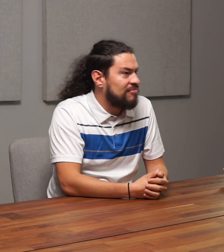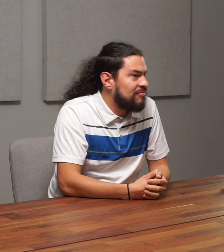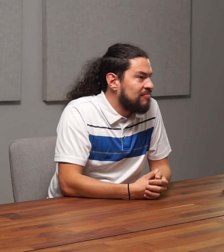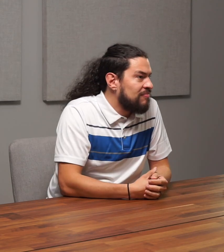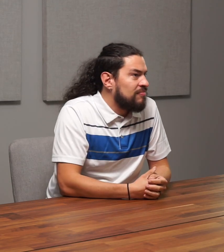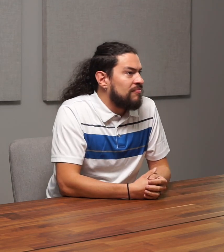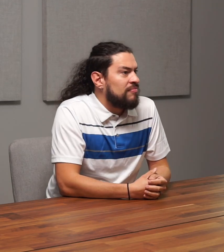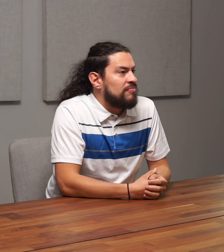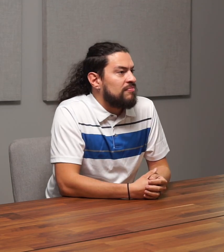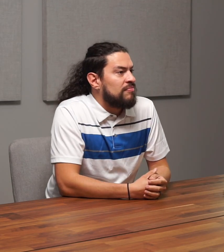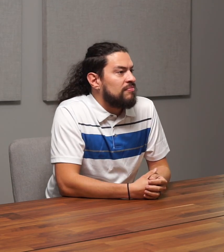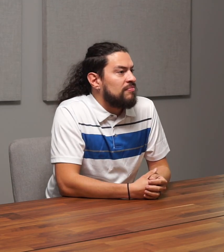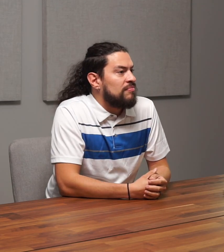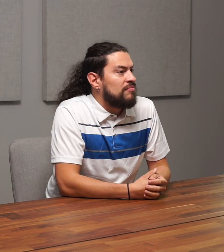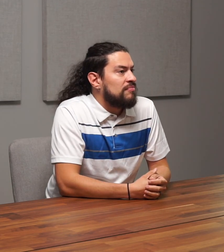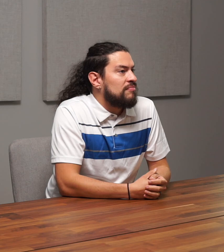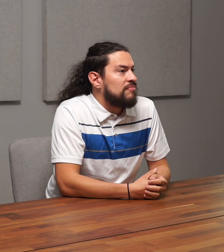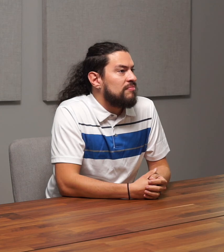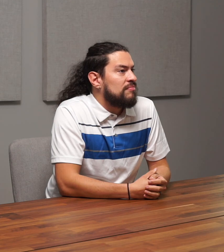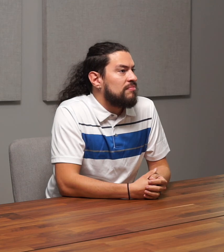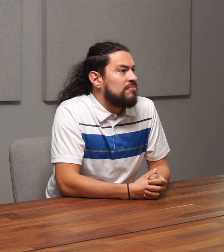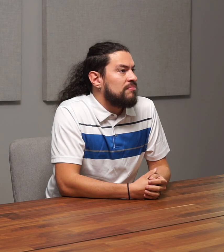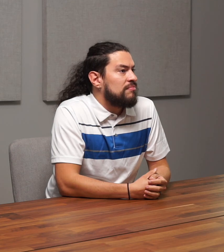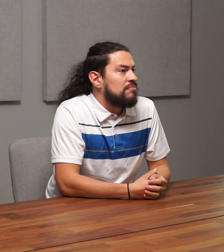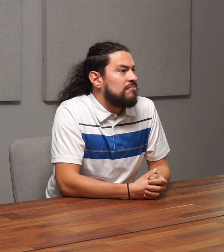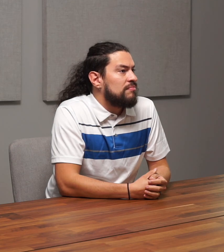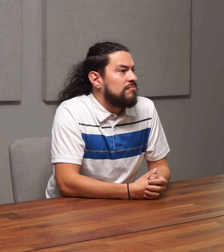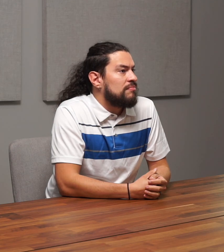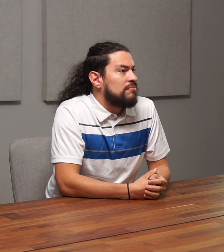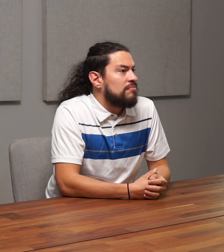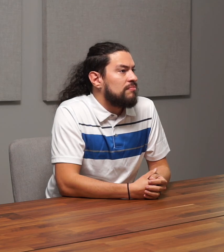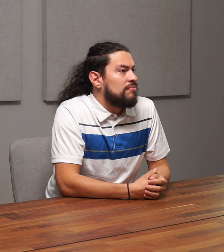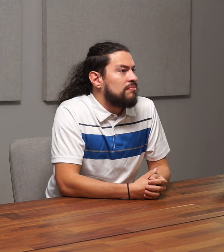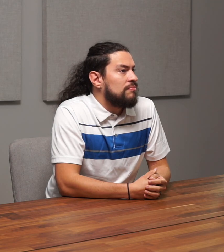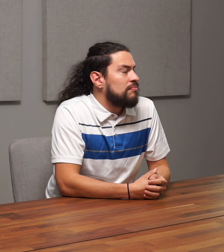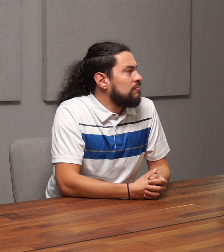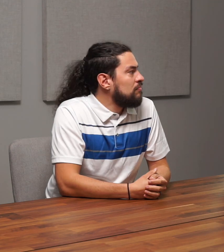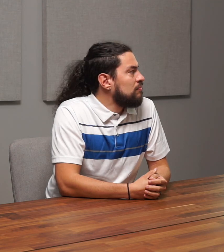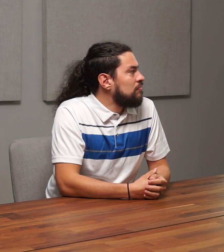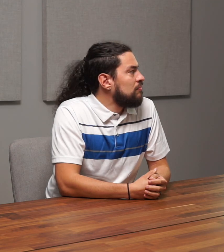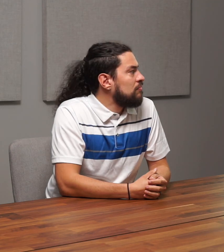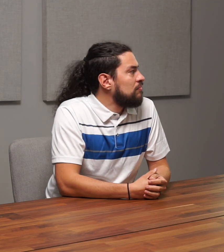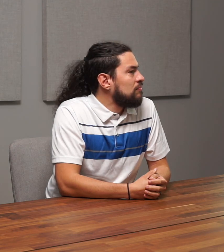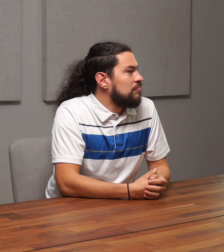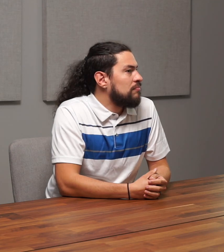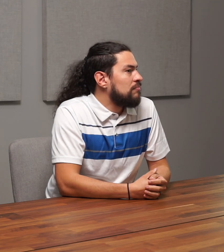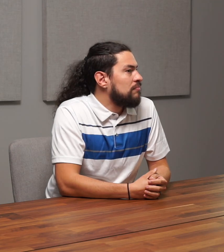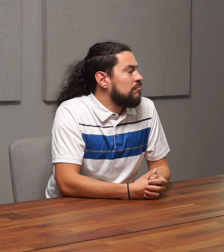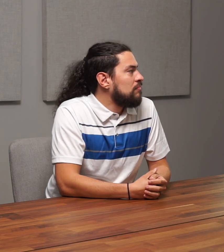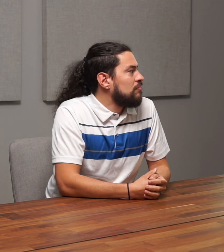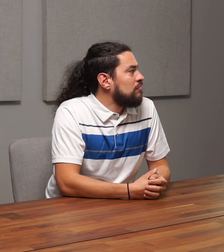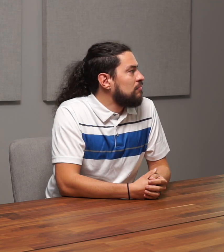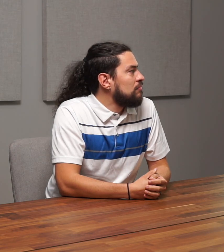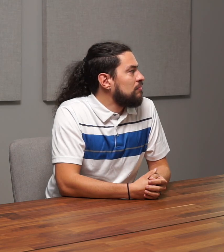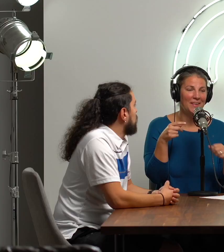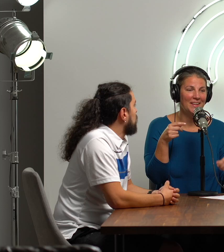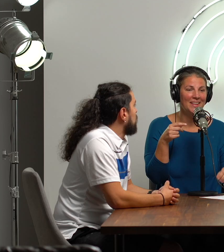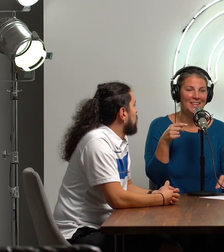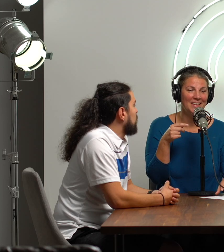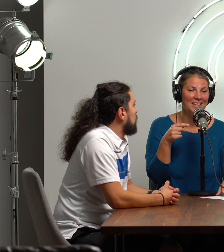thinking of that i can kind of help i know in what you mentioned hearing